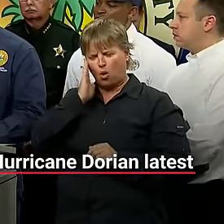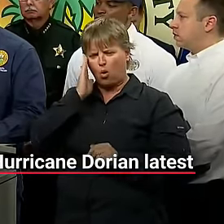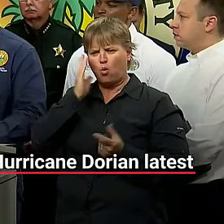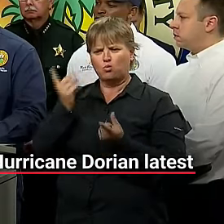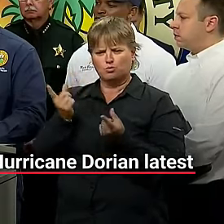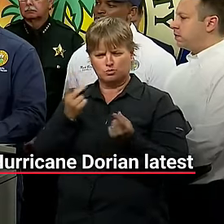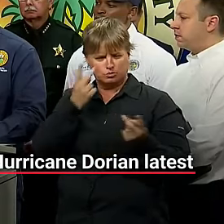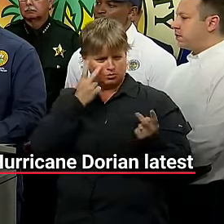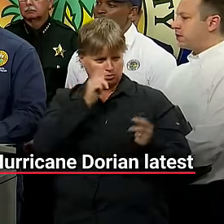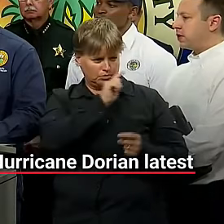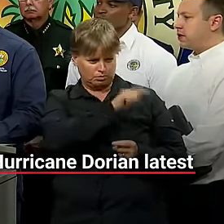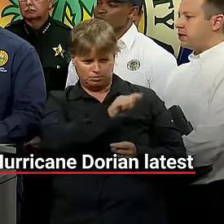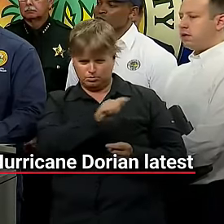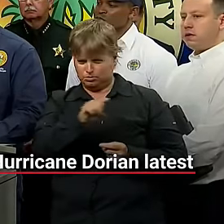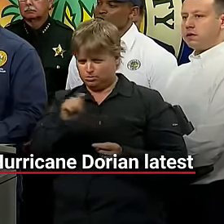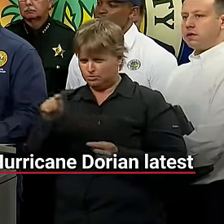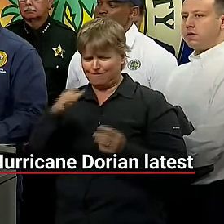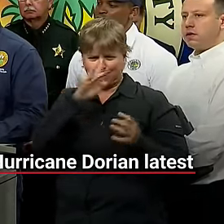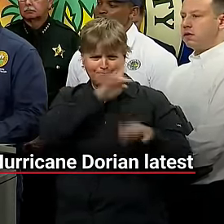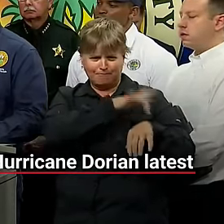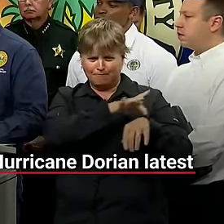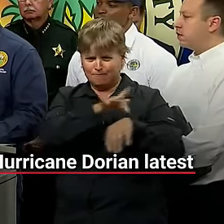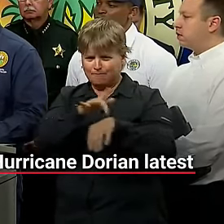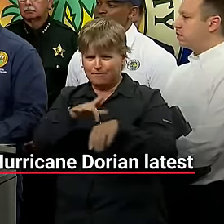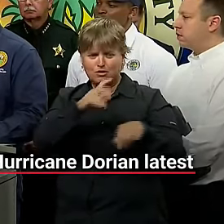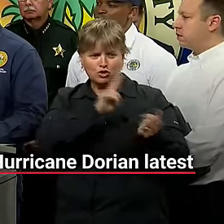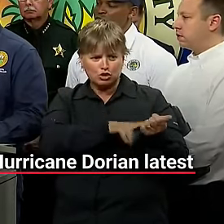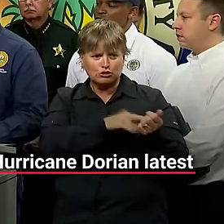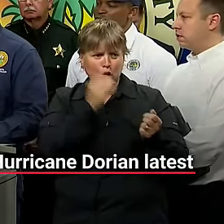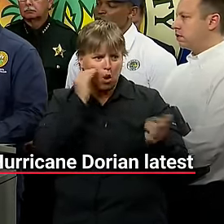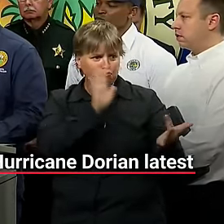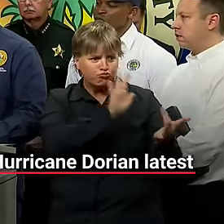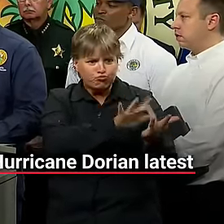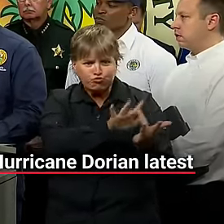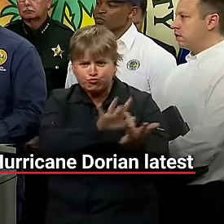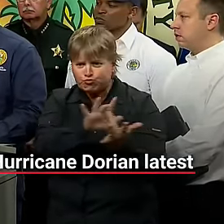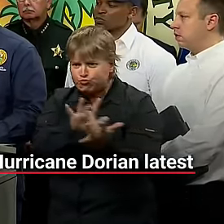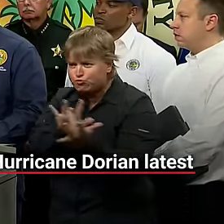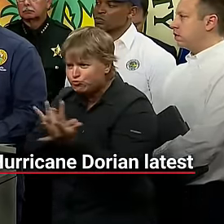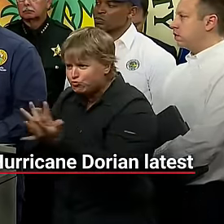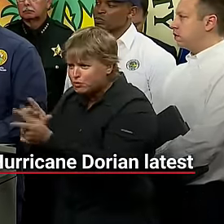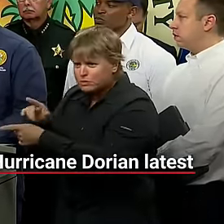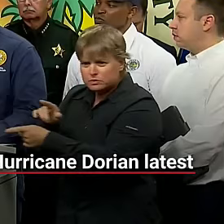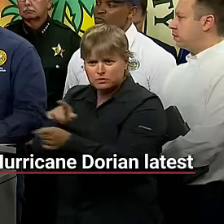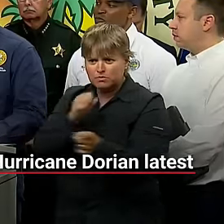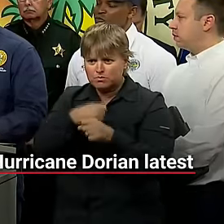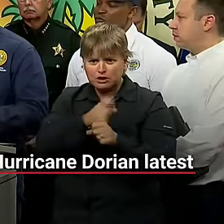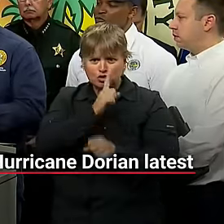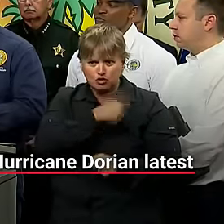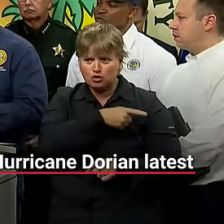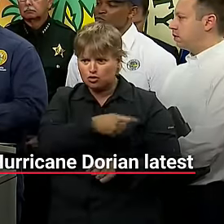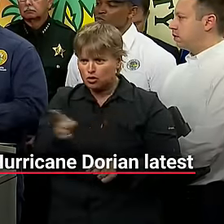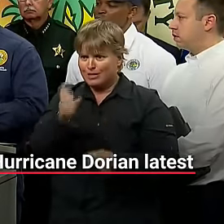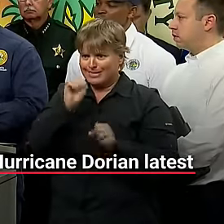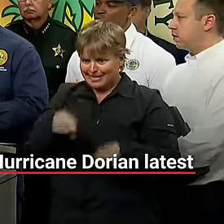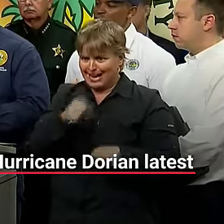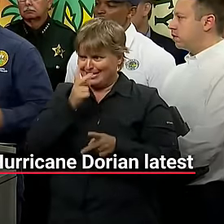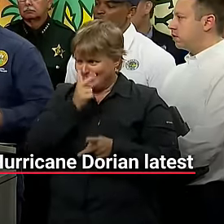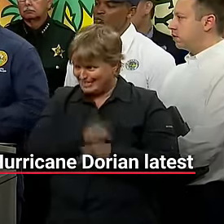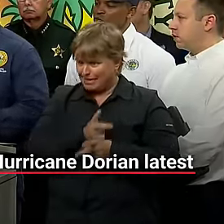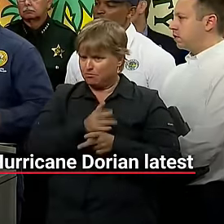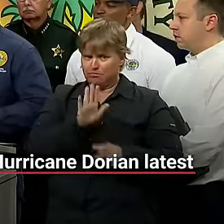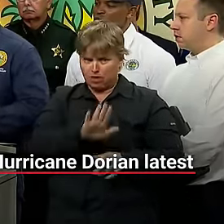of them are being contacted via phone. Now, not all of them are in the path of the storm. And so, like in Palm Beach, you know,